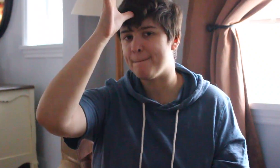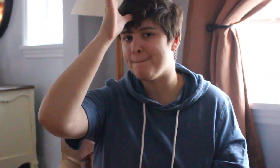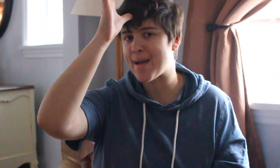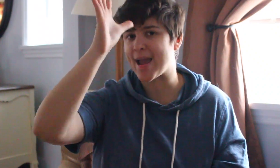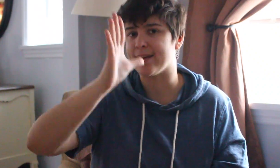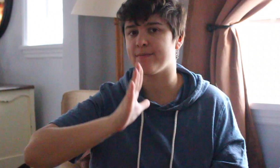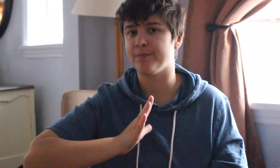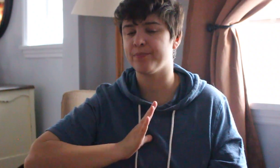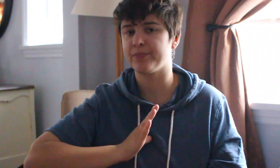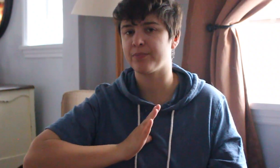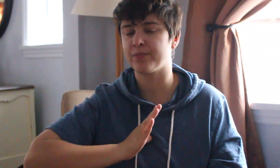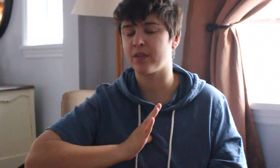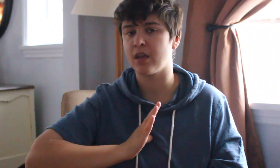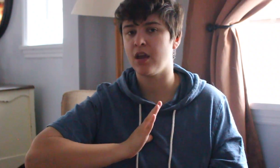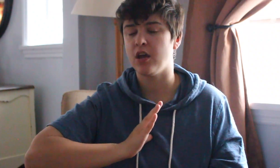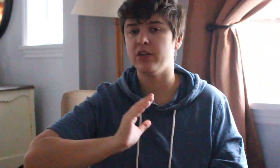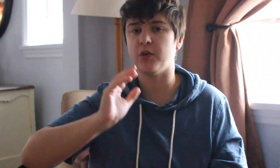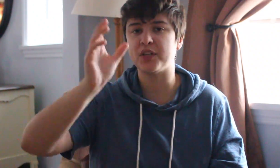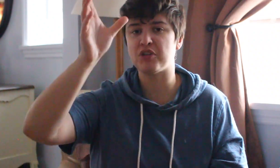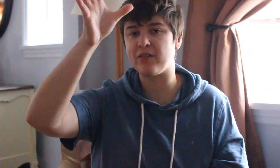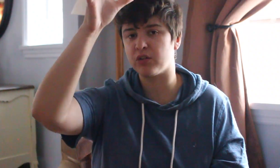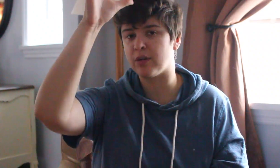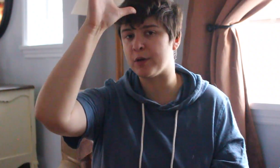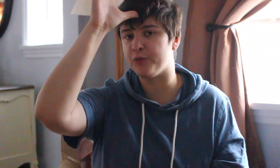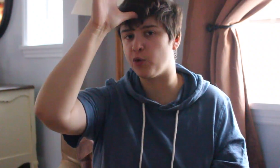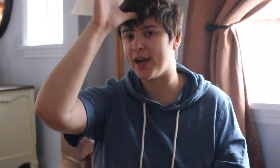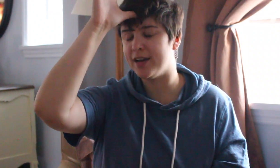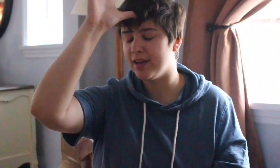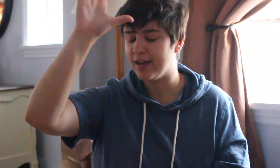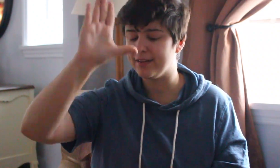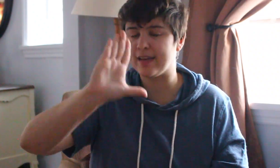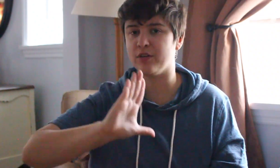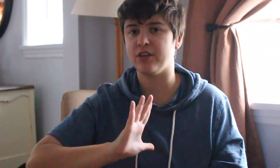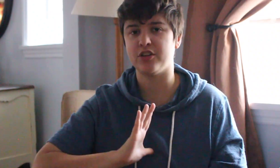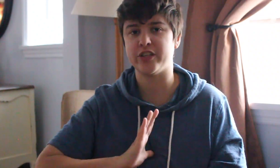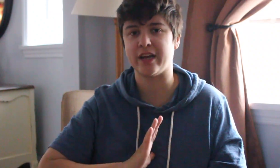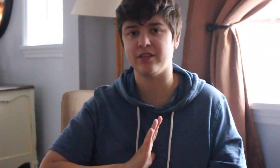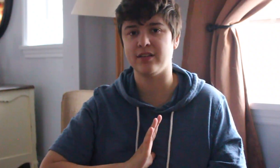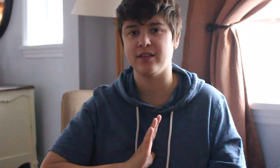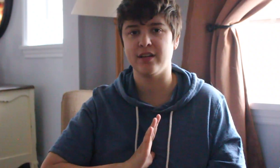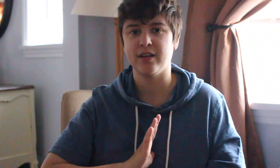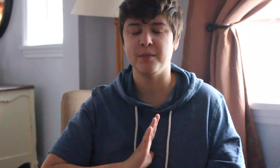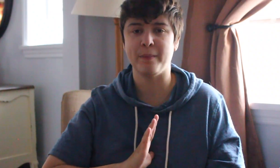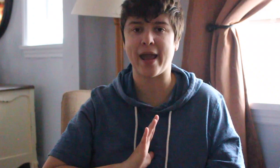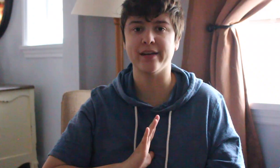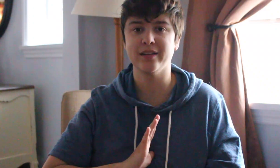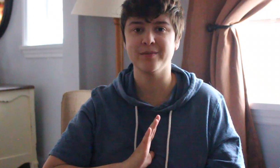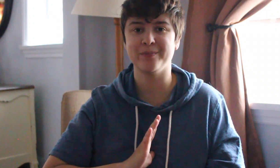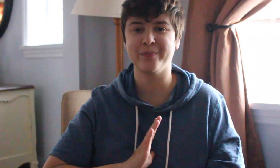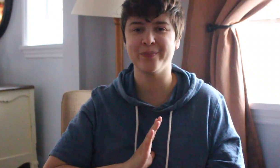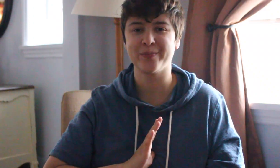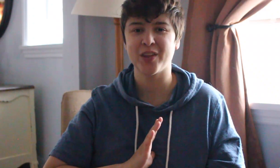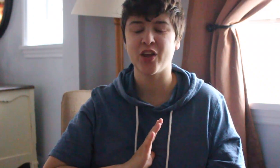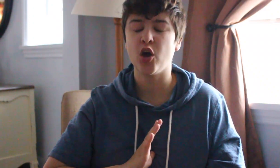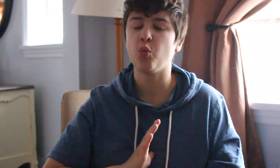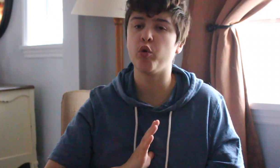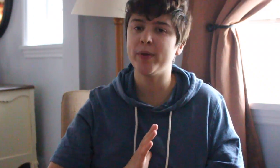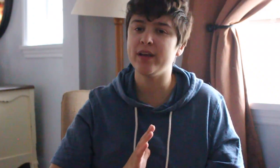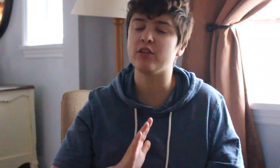Man. So it travels from your forehead down to your chest. Man. Woman is